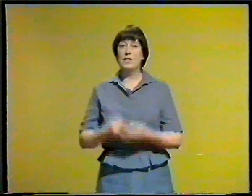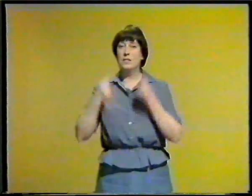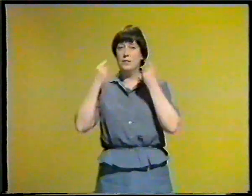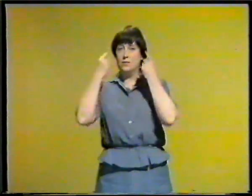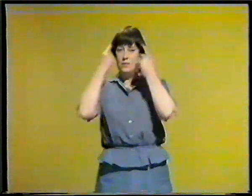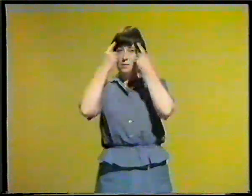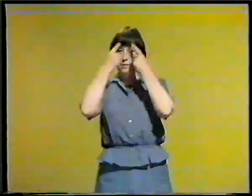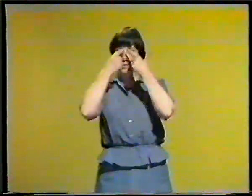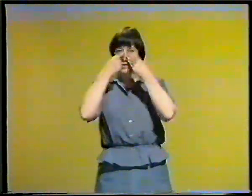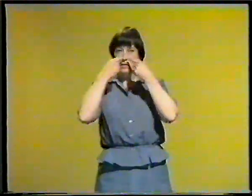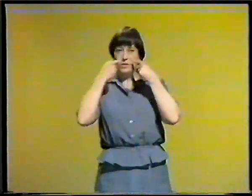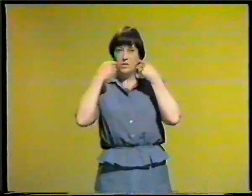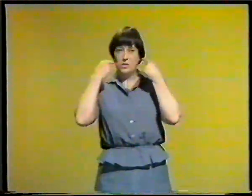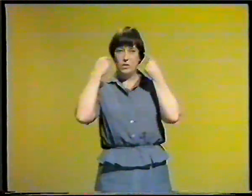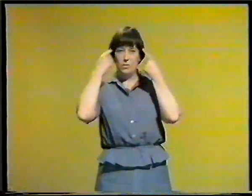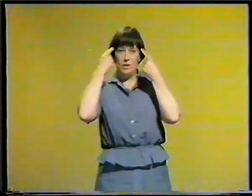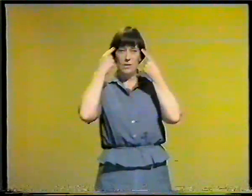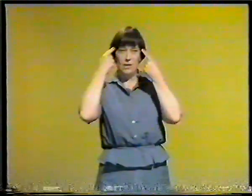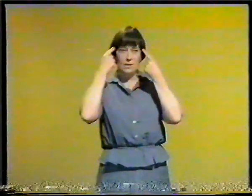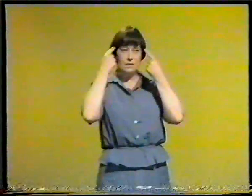Spectacles, just show them like that.